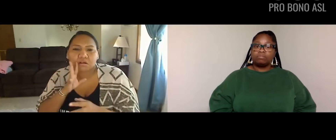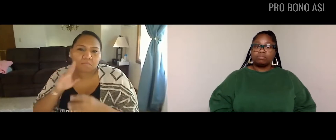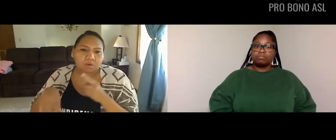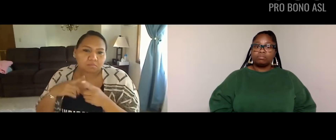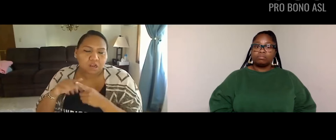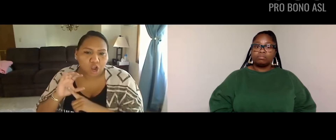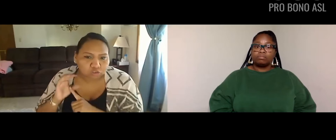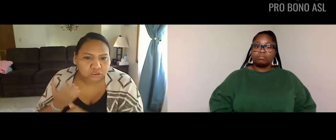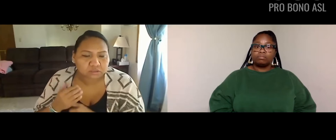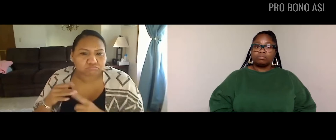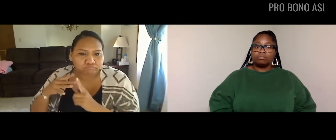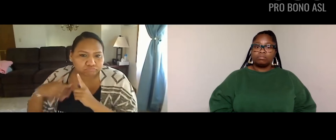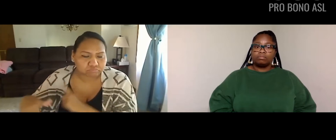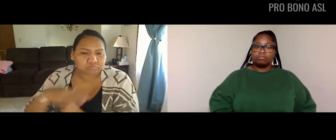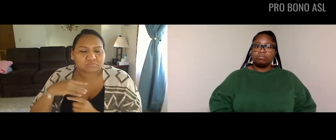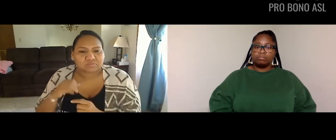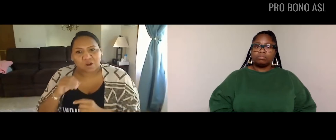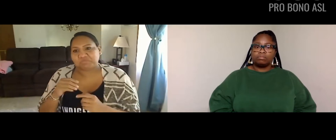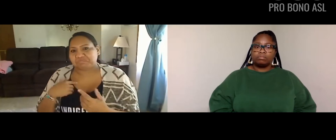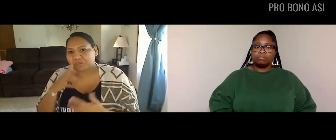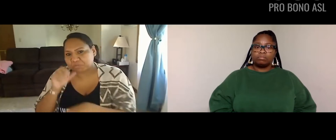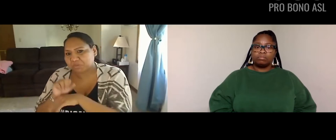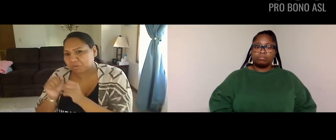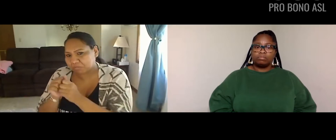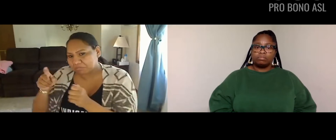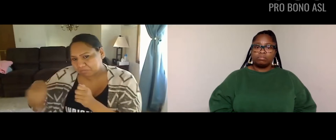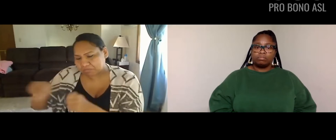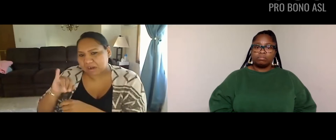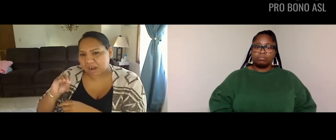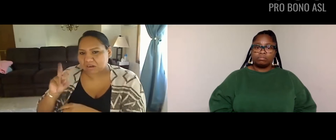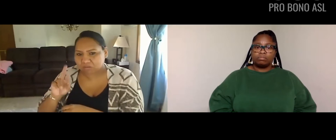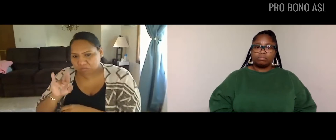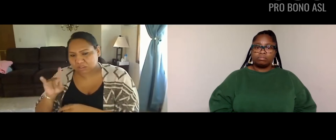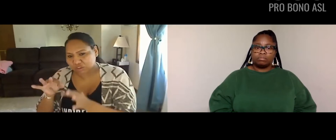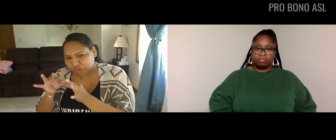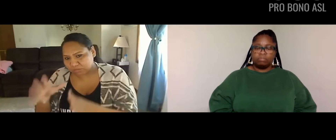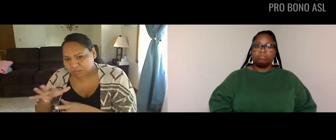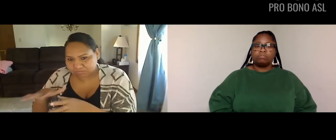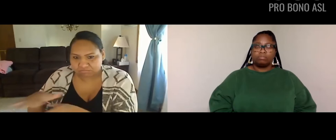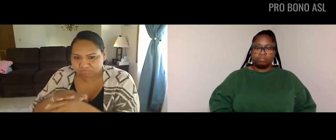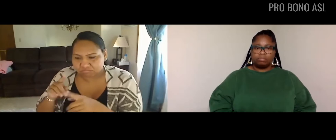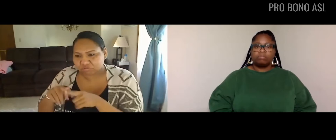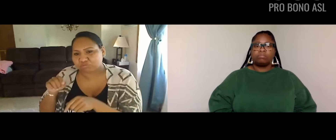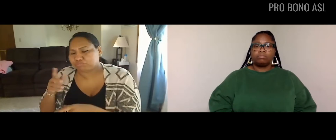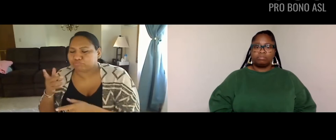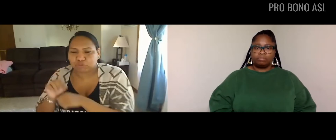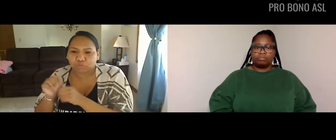On September 15th, I'm going to be joining in on the RID meeting here in Iowa and talk